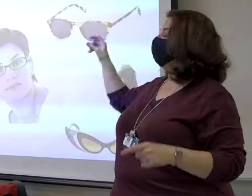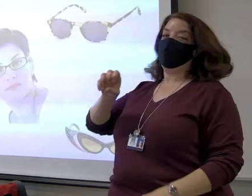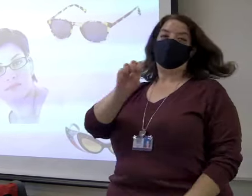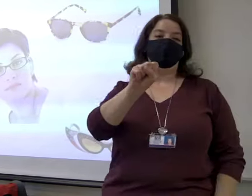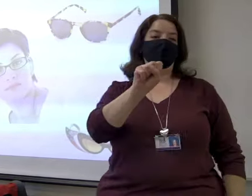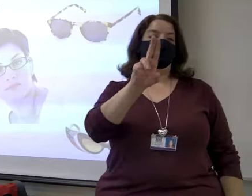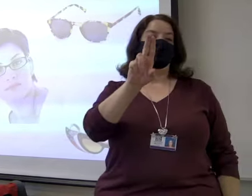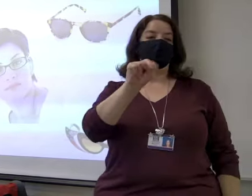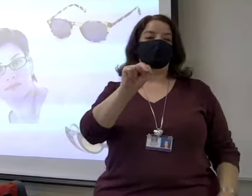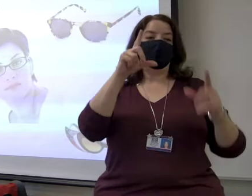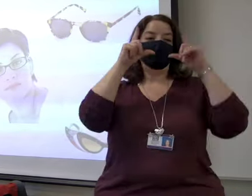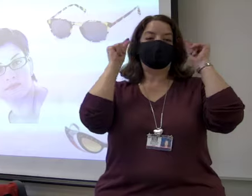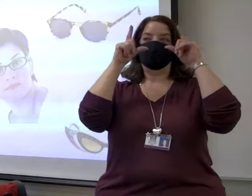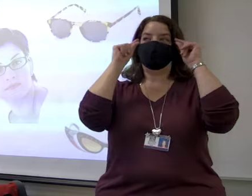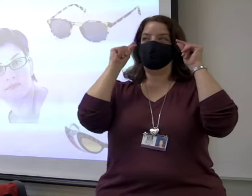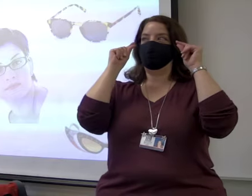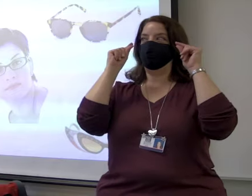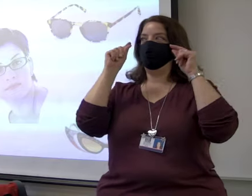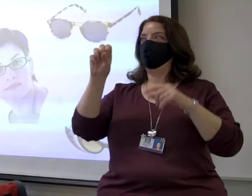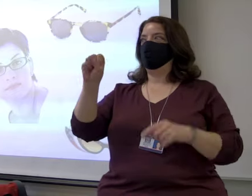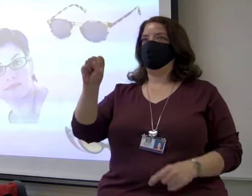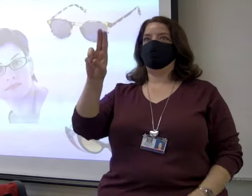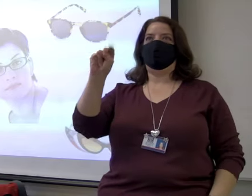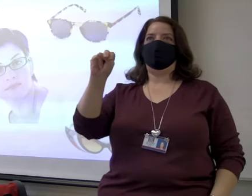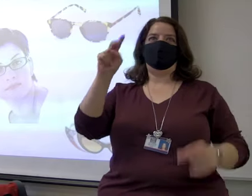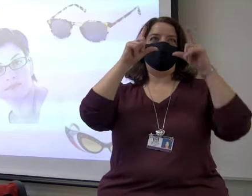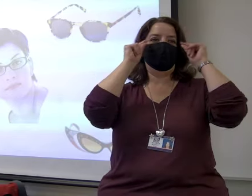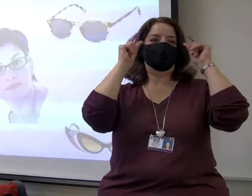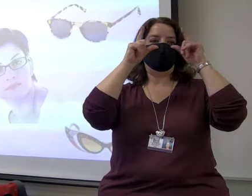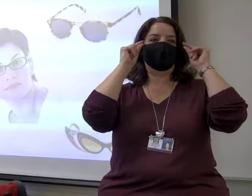on sunglasses. So you spell the sun and then sign glasses.